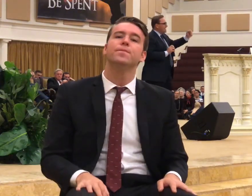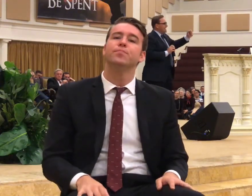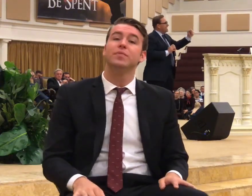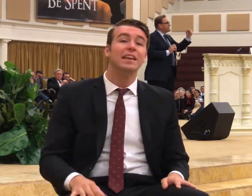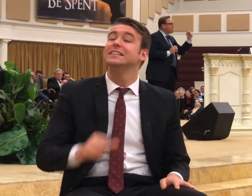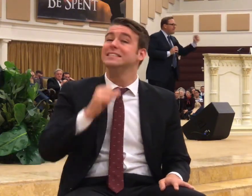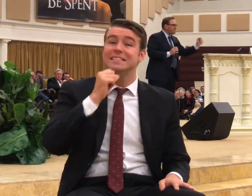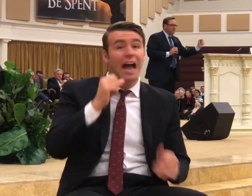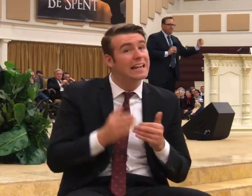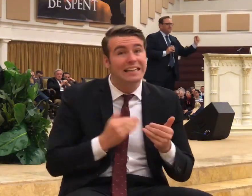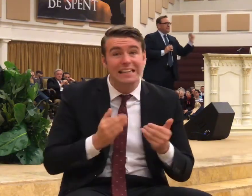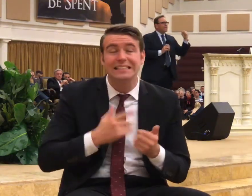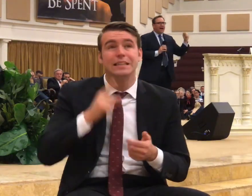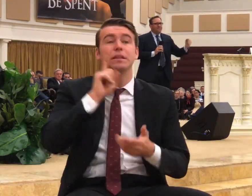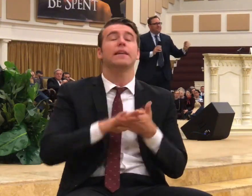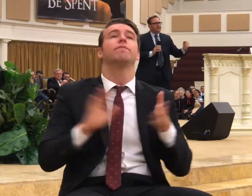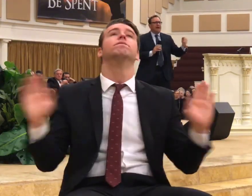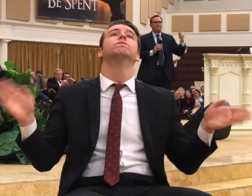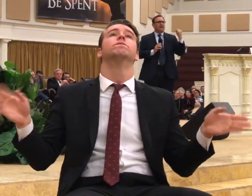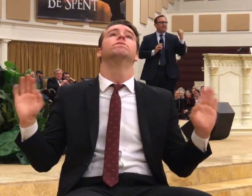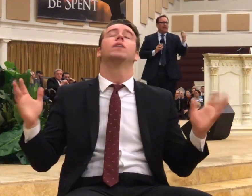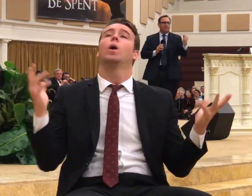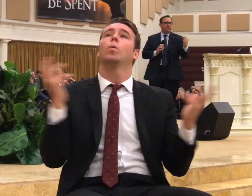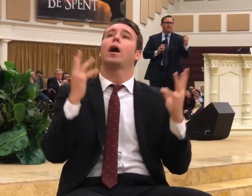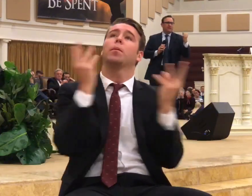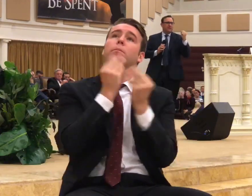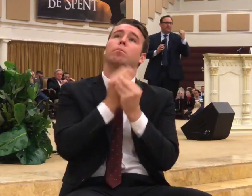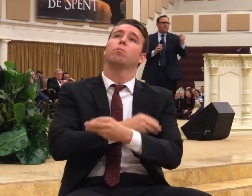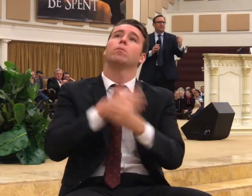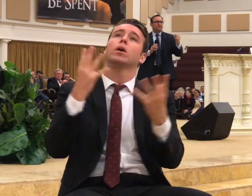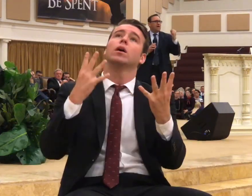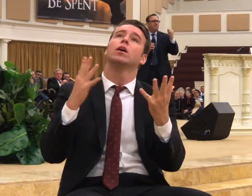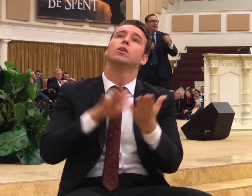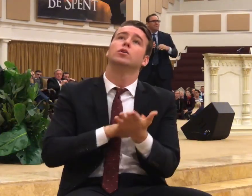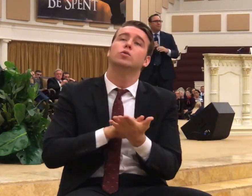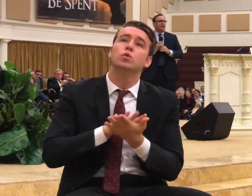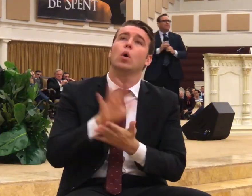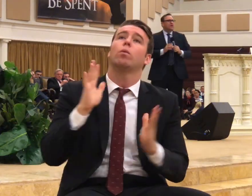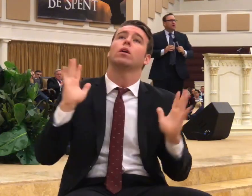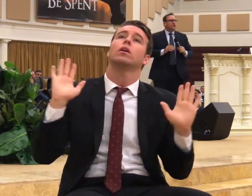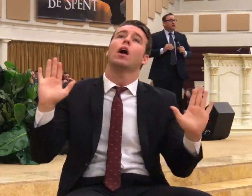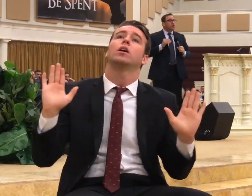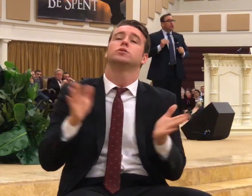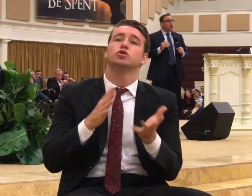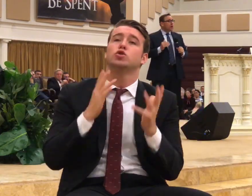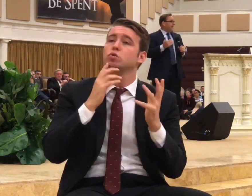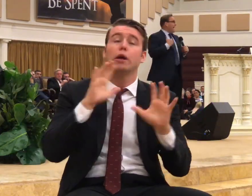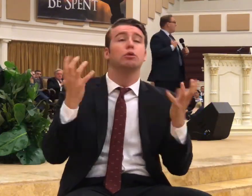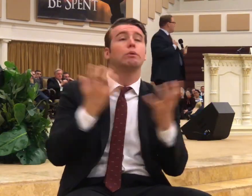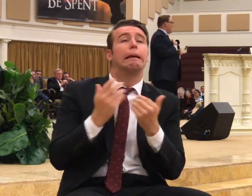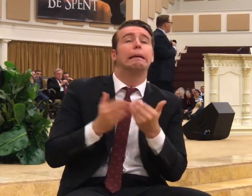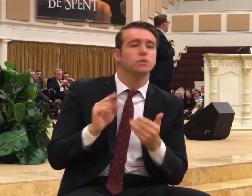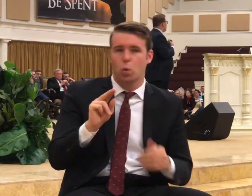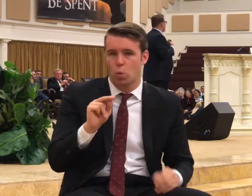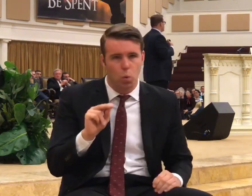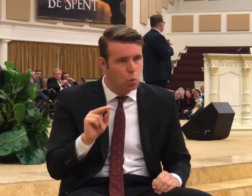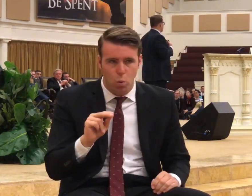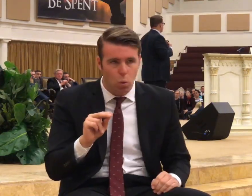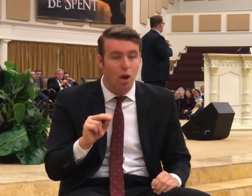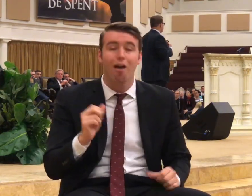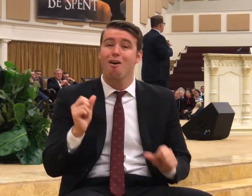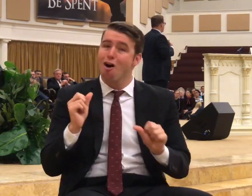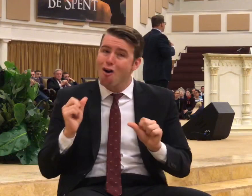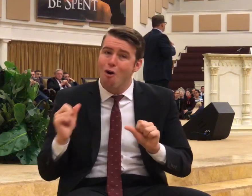It's not easy believism. It's not pie in the sky. It's not claim it, name it. It's not blab it, grab it. Every one of